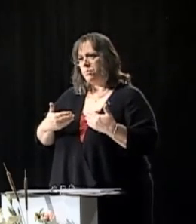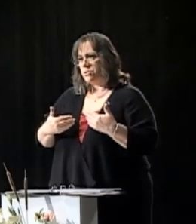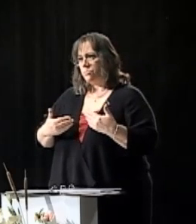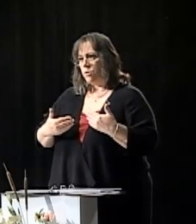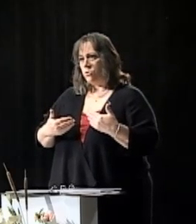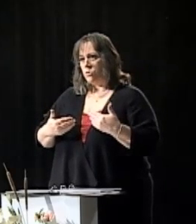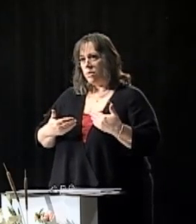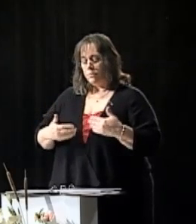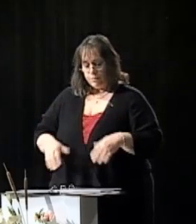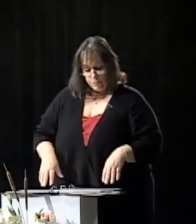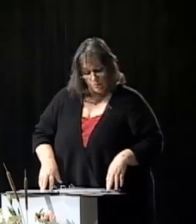of what you're doing.